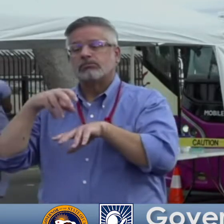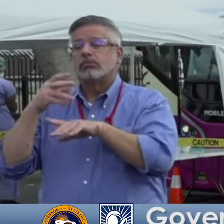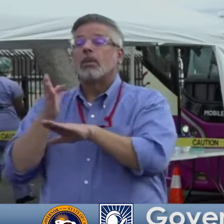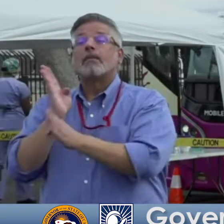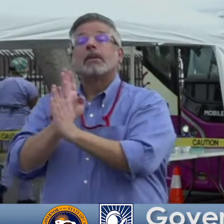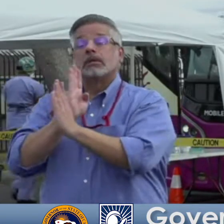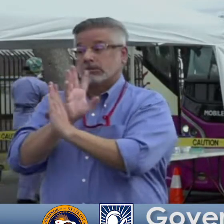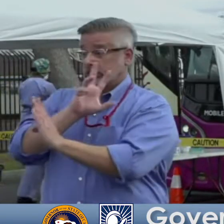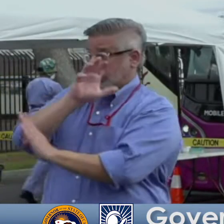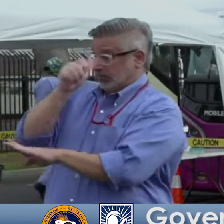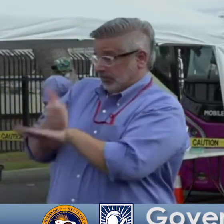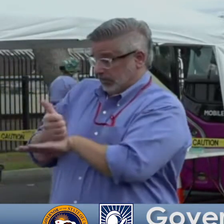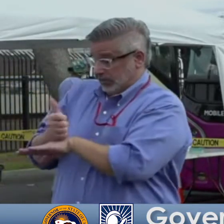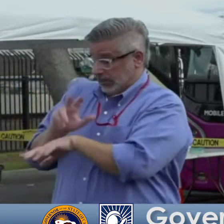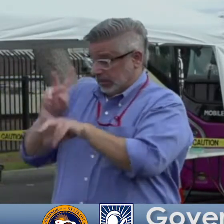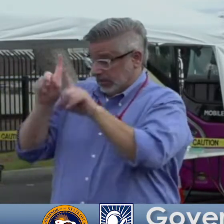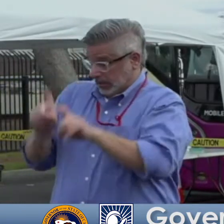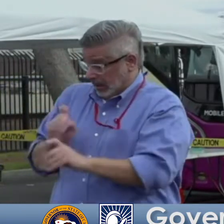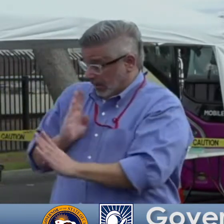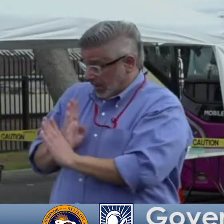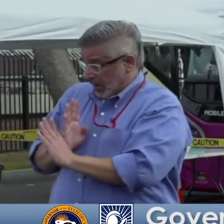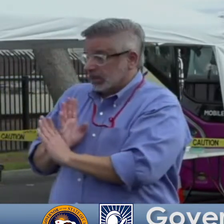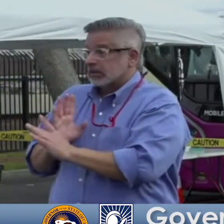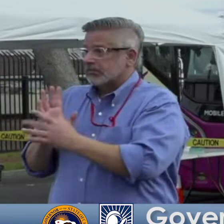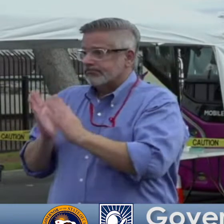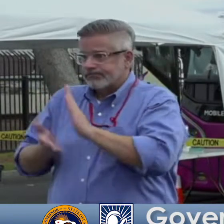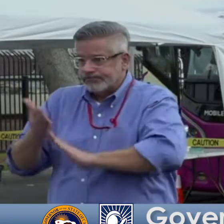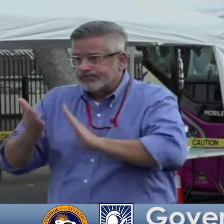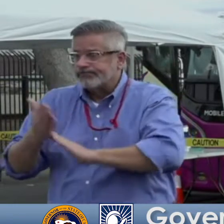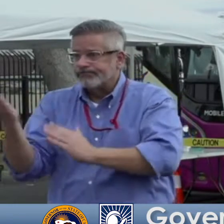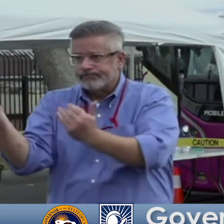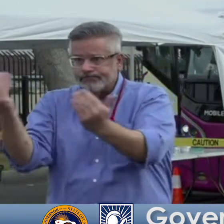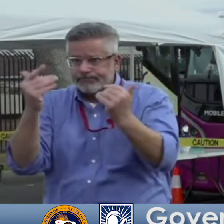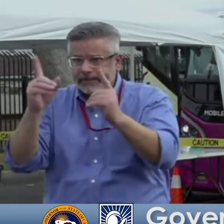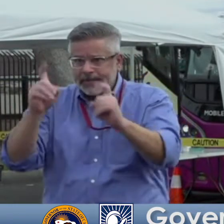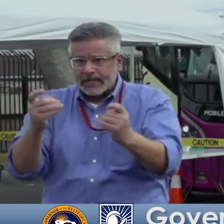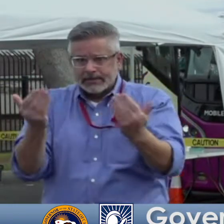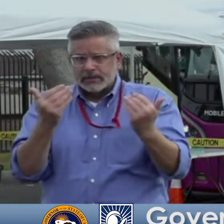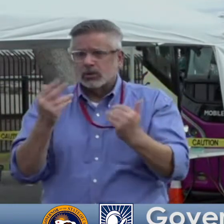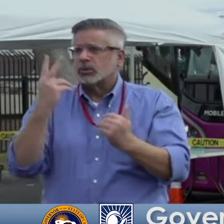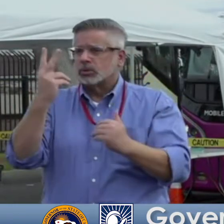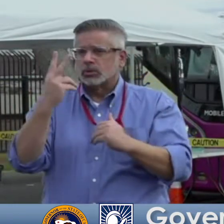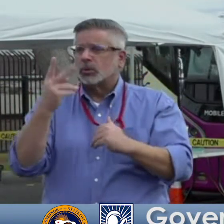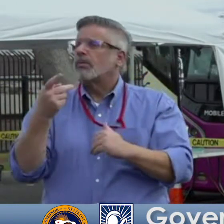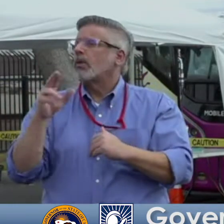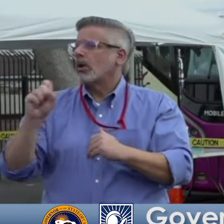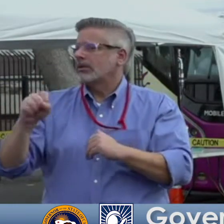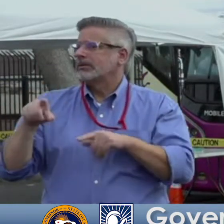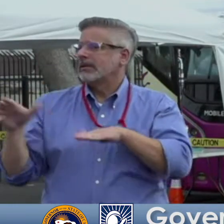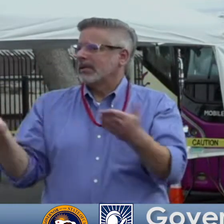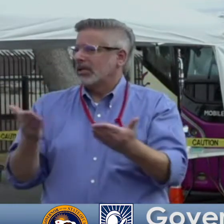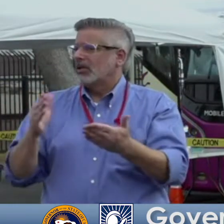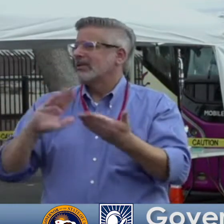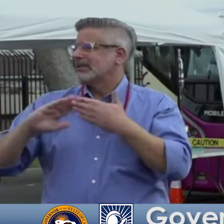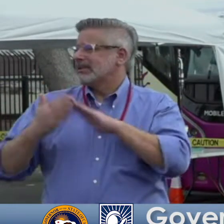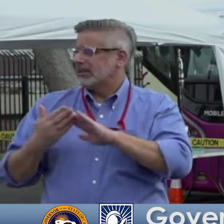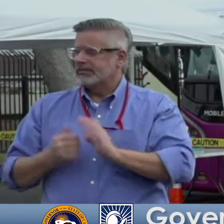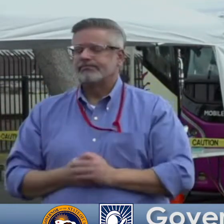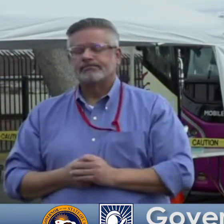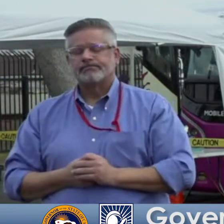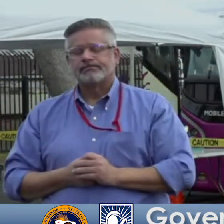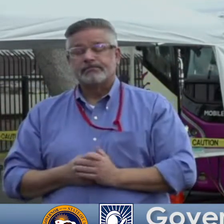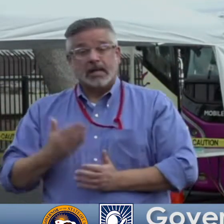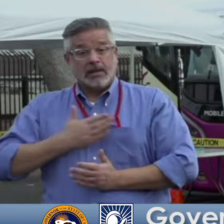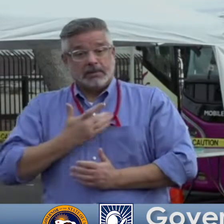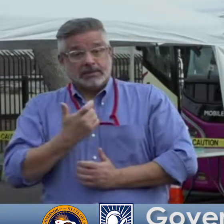COVID testing bus and have coordinated ongoing COVID tests at now 2 of our parks in the city. I'm proud to say